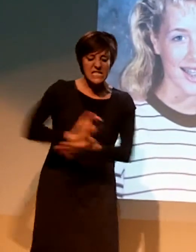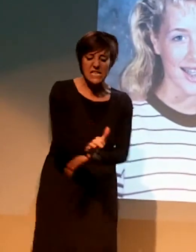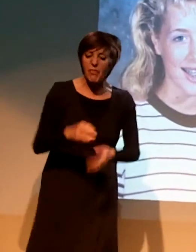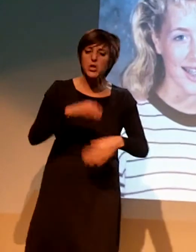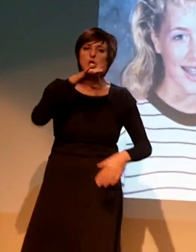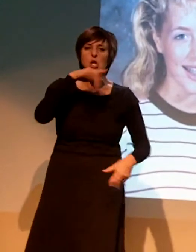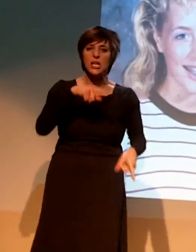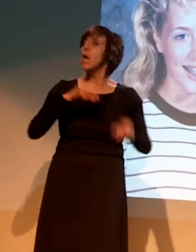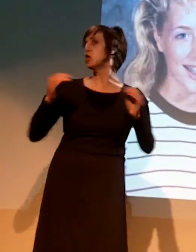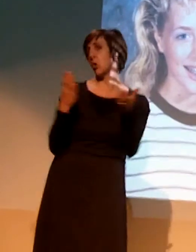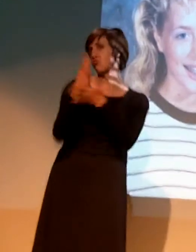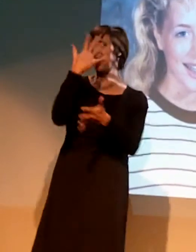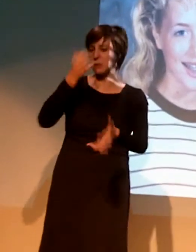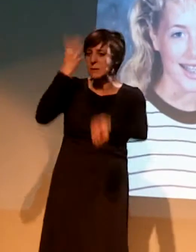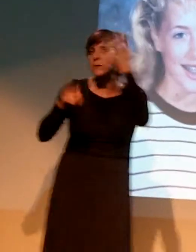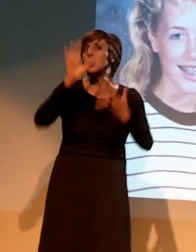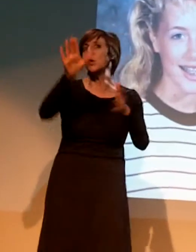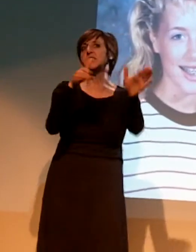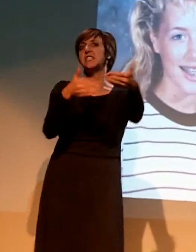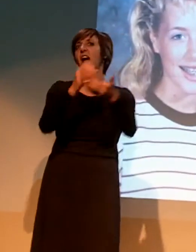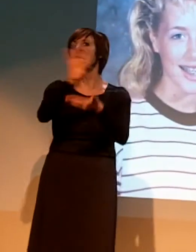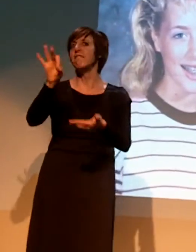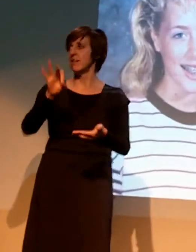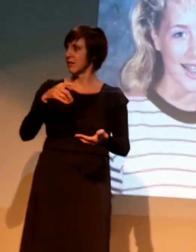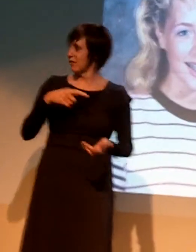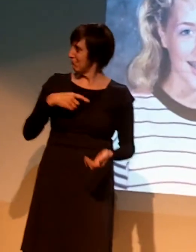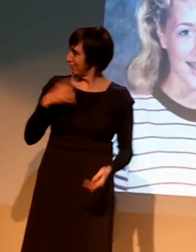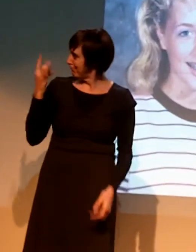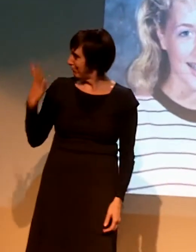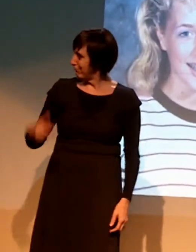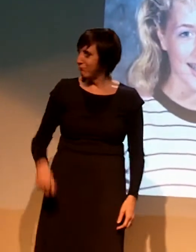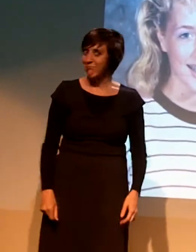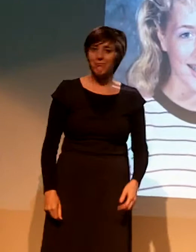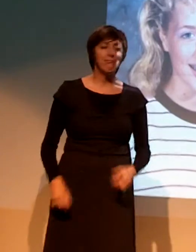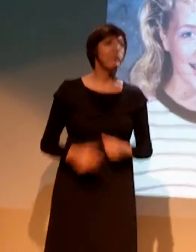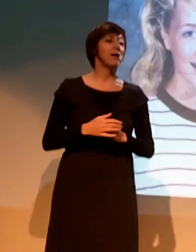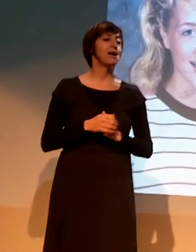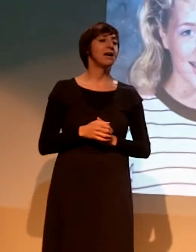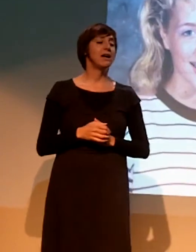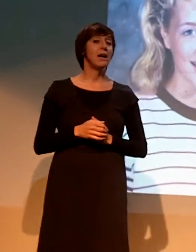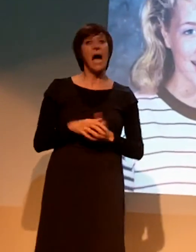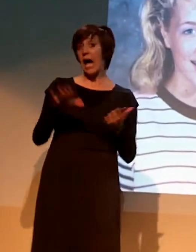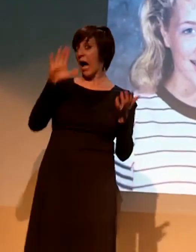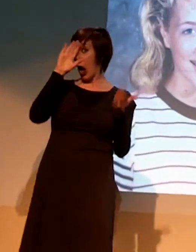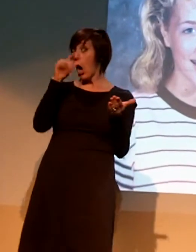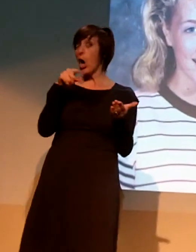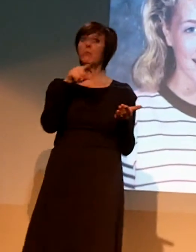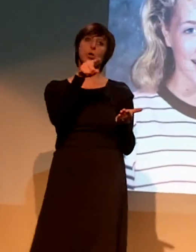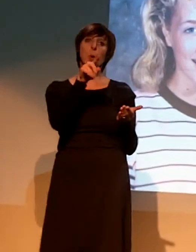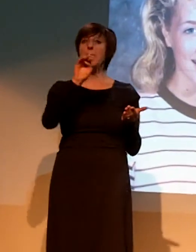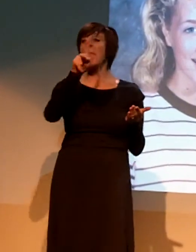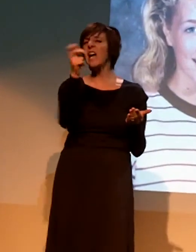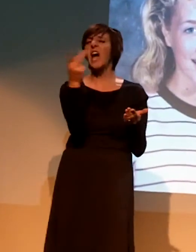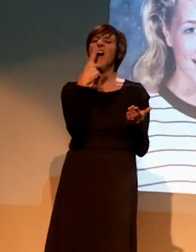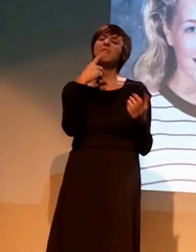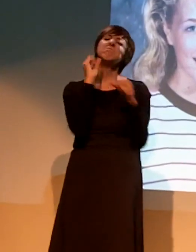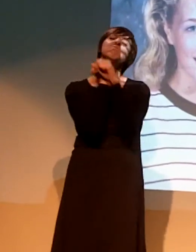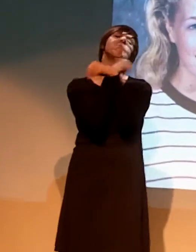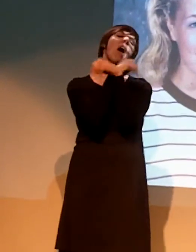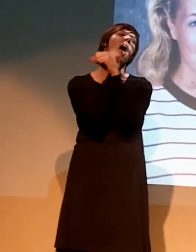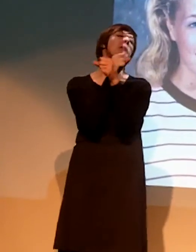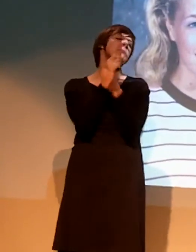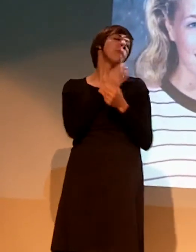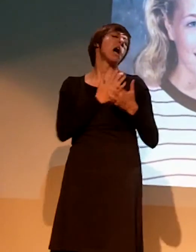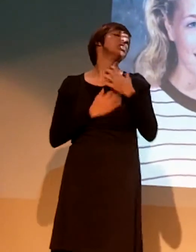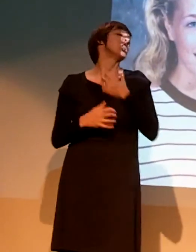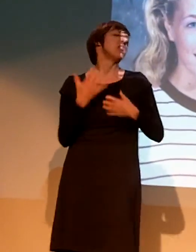right to go through your stuff. He went through my stuff. Well, I hope that you and Mike have mad passionate love when